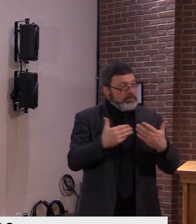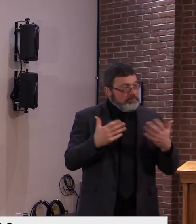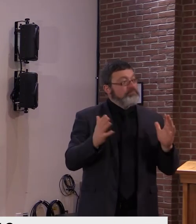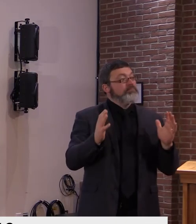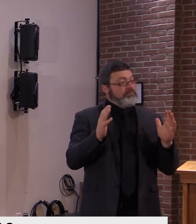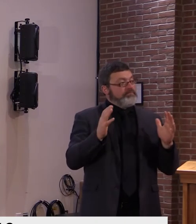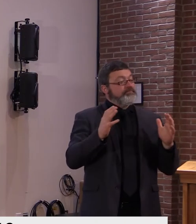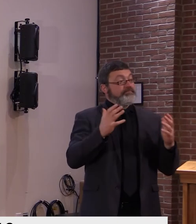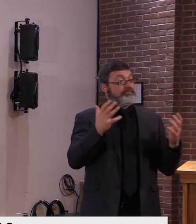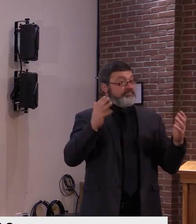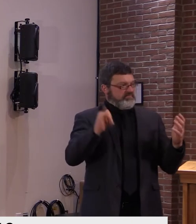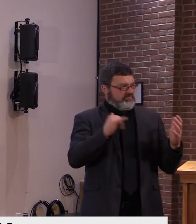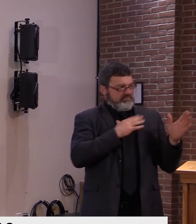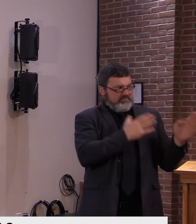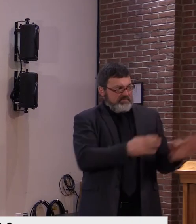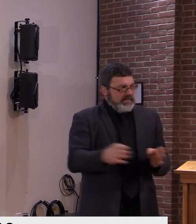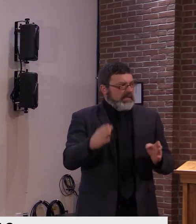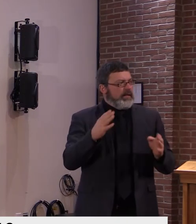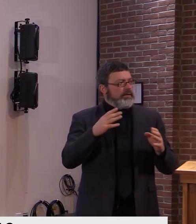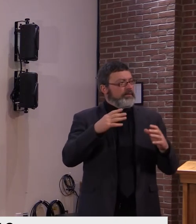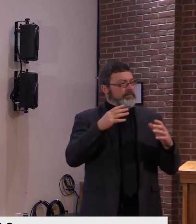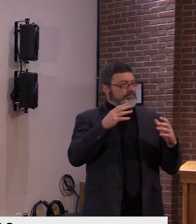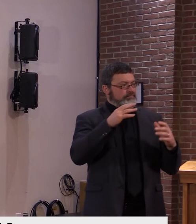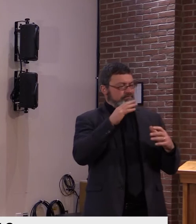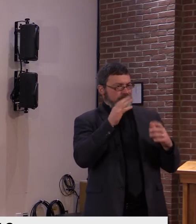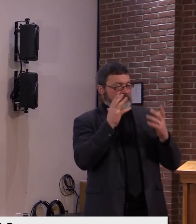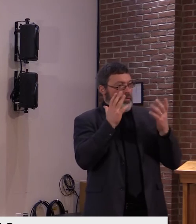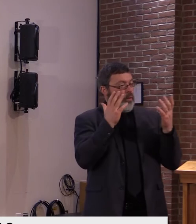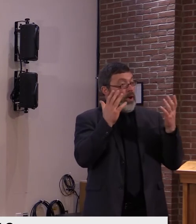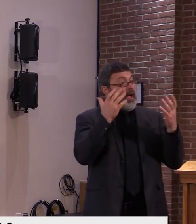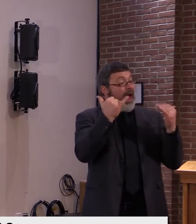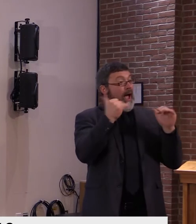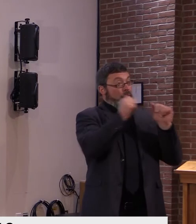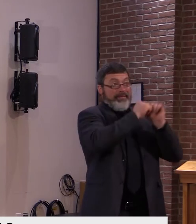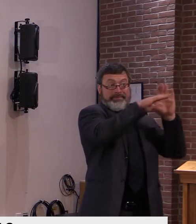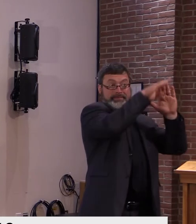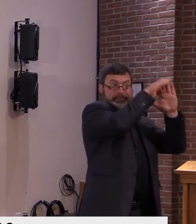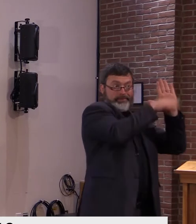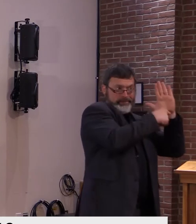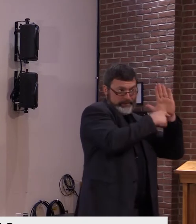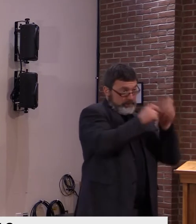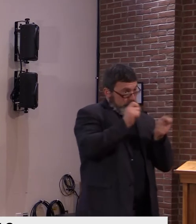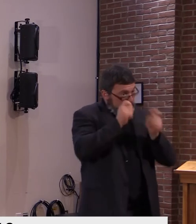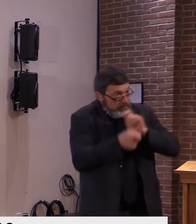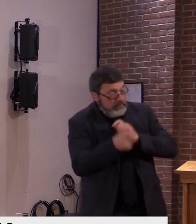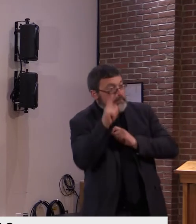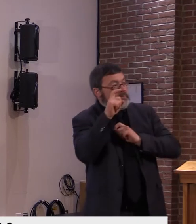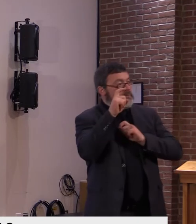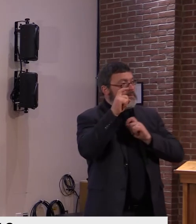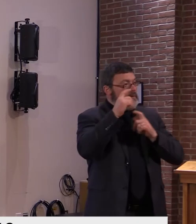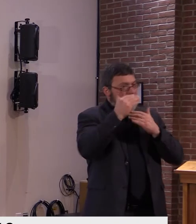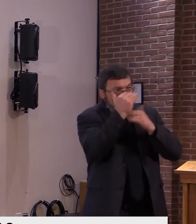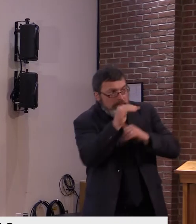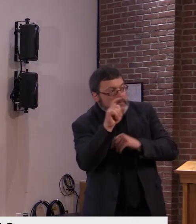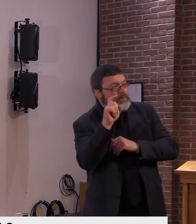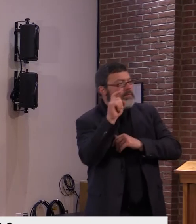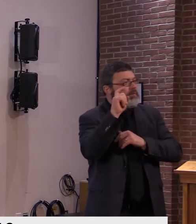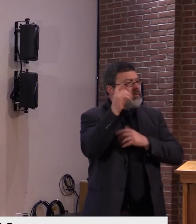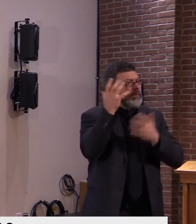the appropriate set of mitigation measures, and we will go with them and see what the data